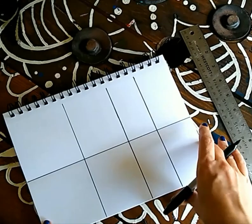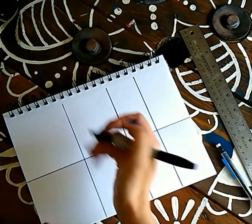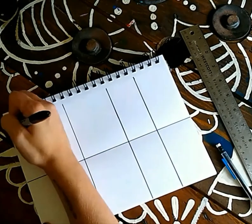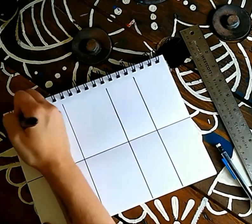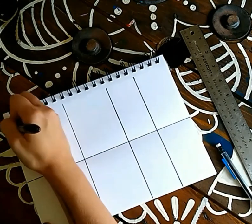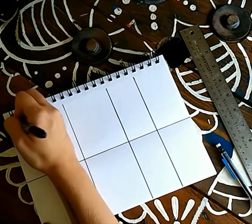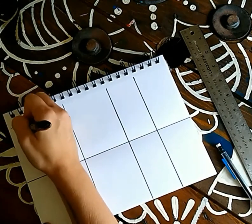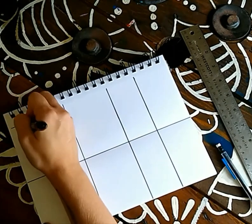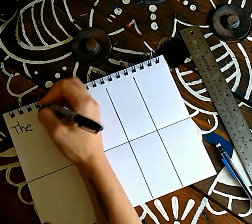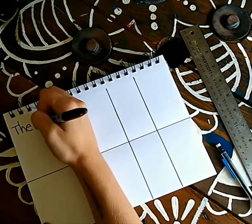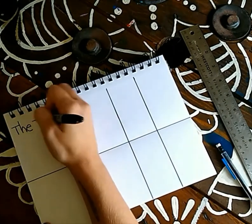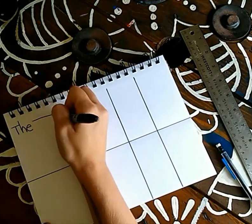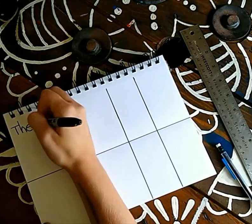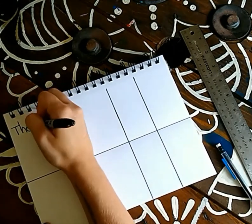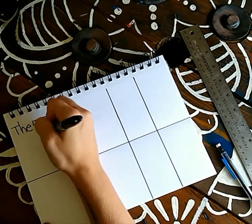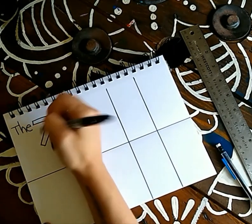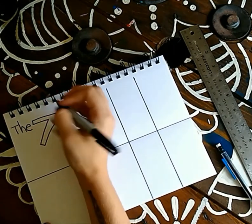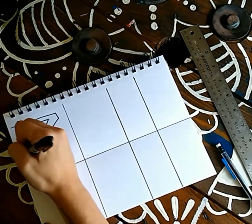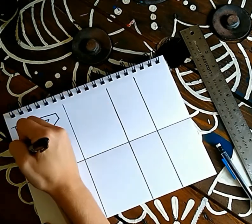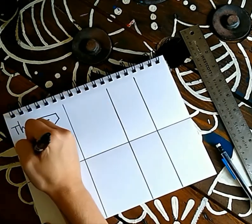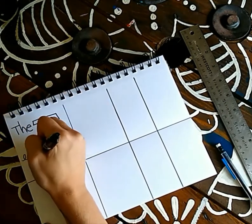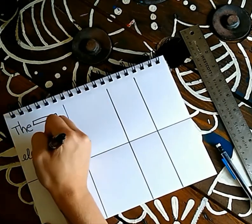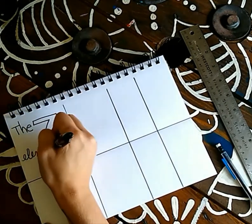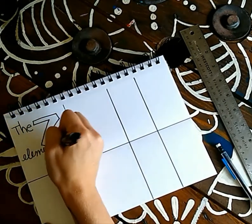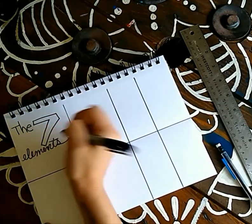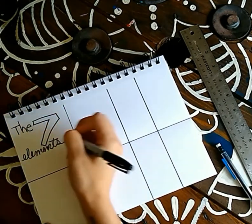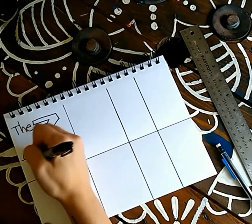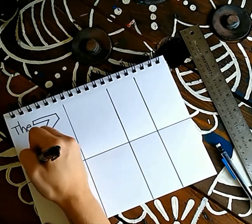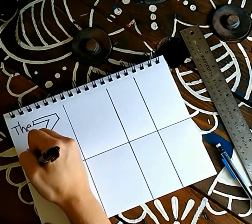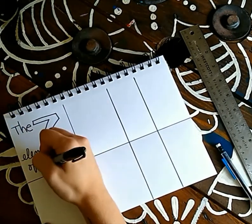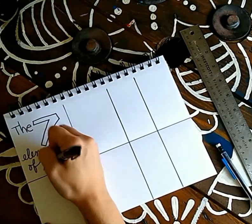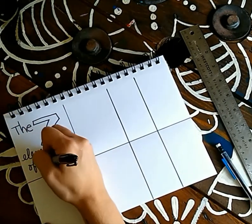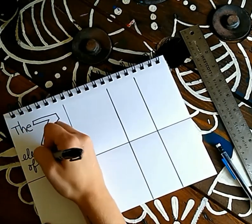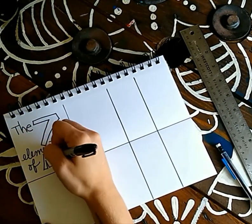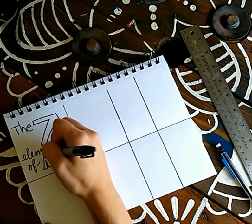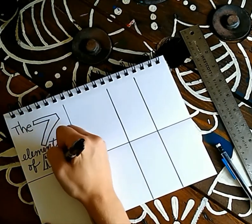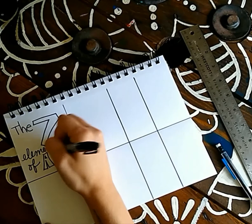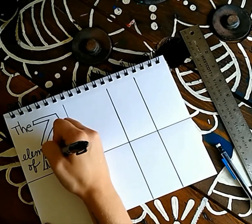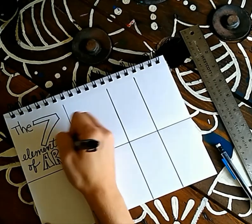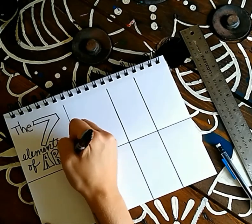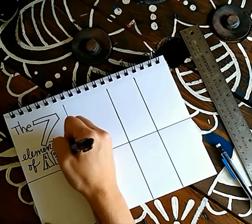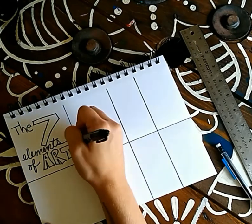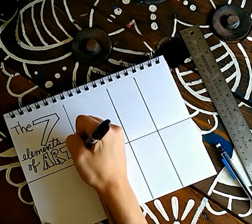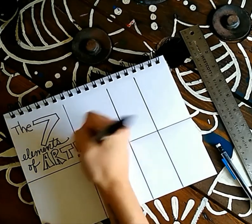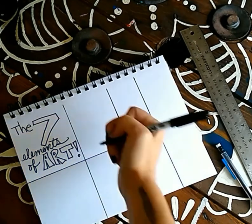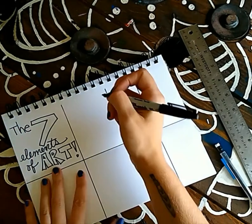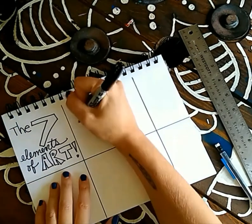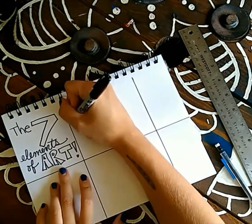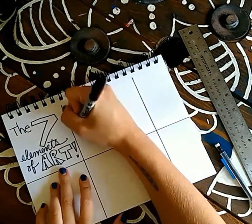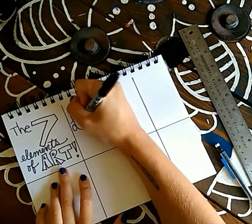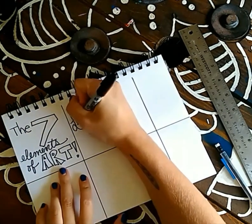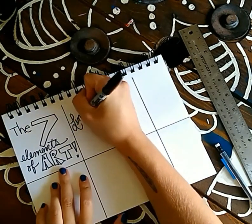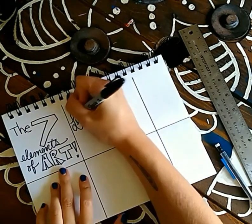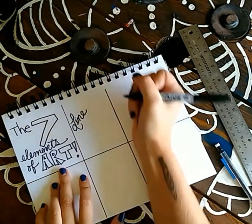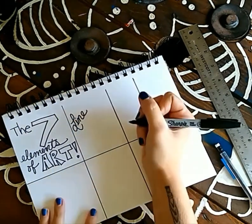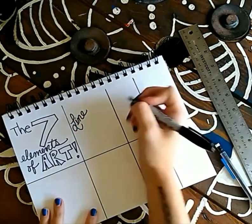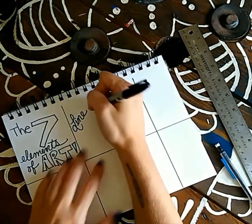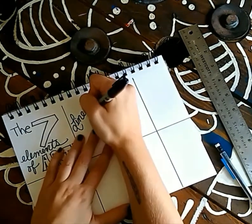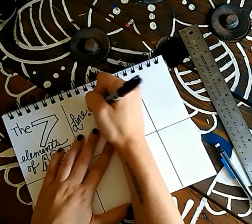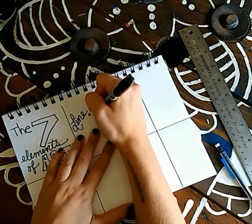Now in the first box, we're going to write the seven elements of art. This is going to be our title box. The following boxes are going to have each one of